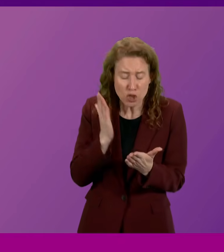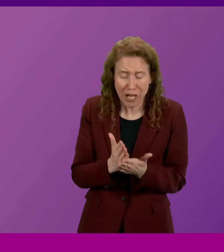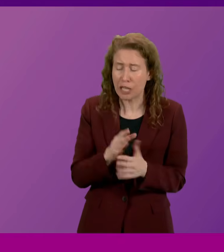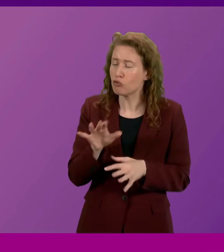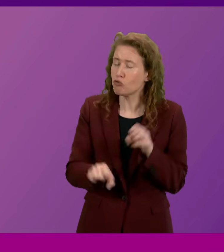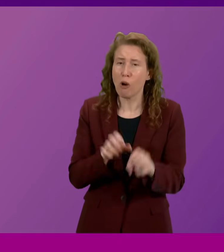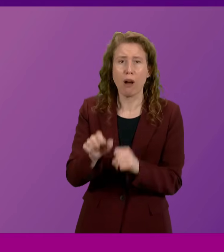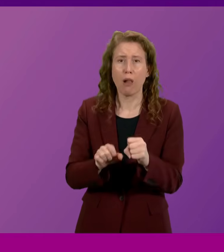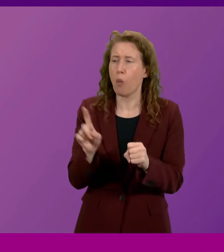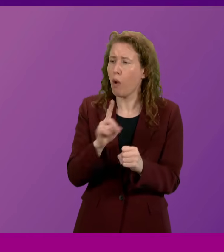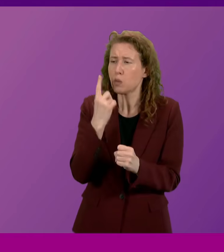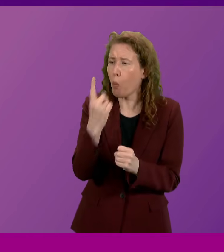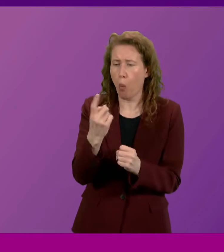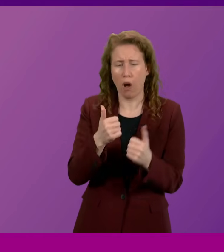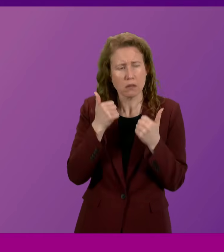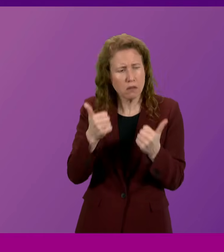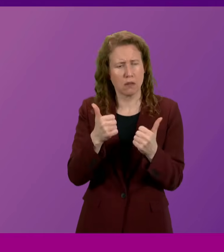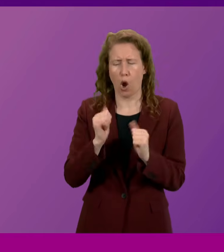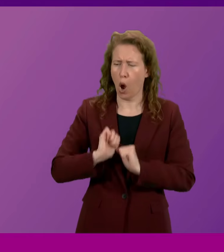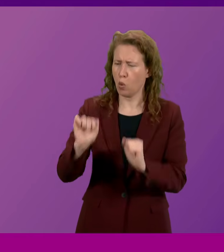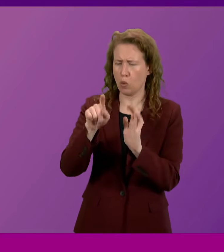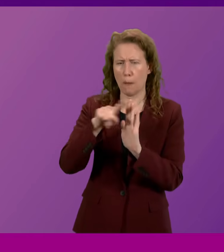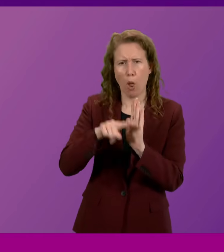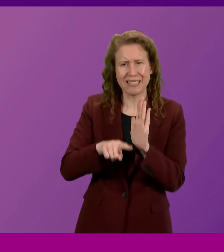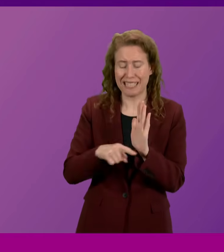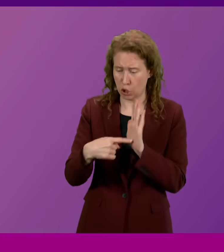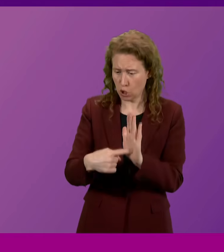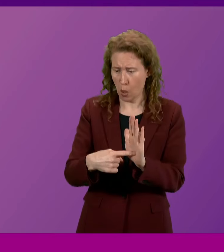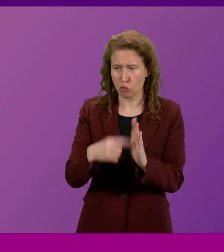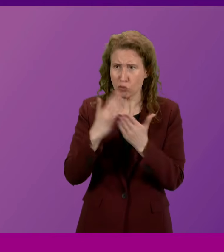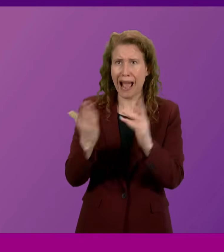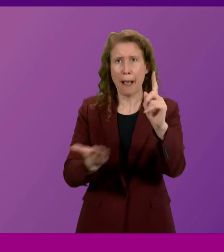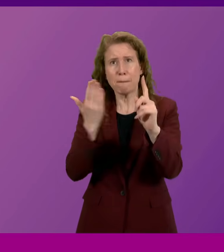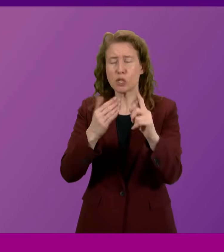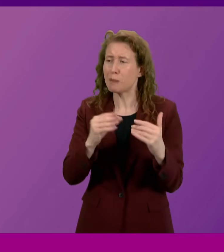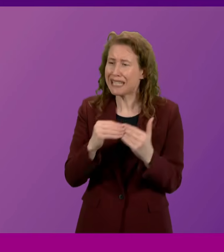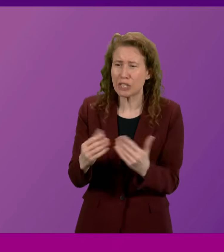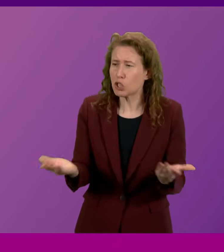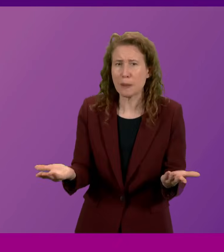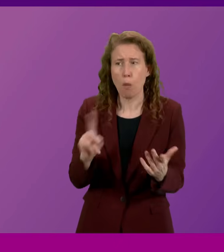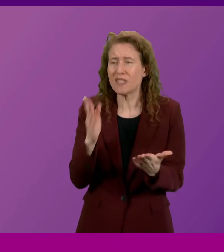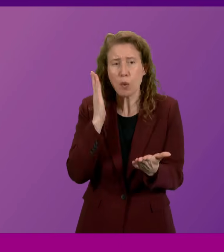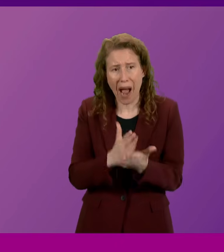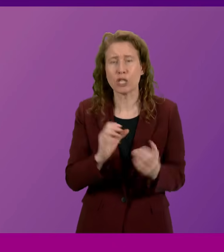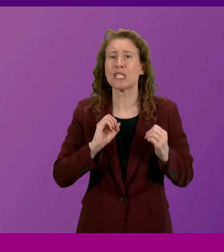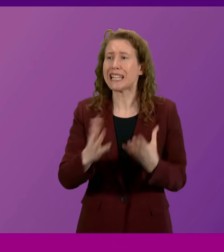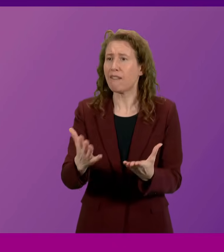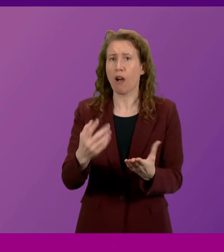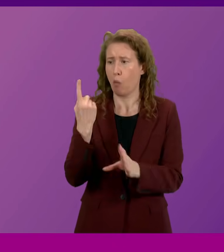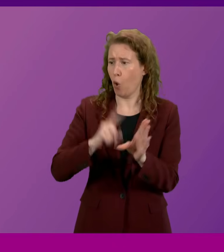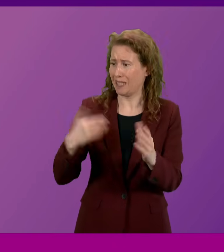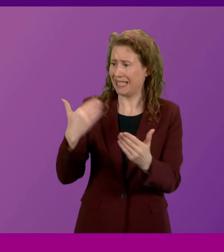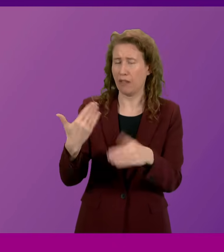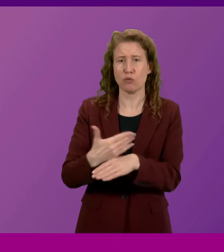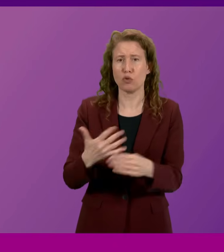a single signature policy that shows ambition and leadership that he's actually delivered in his year in